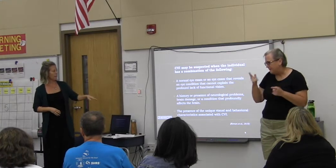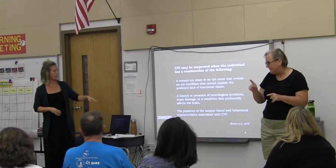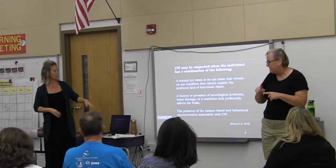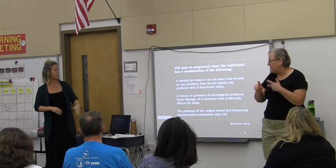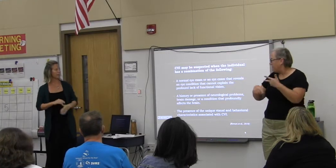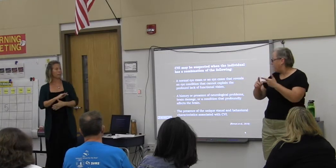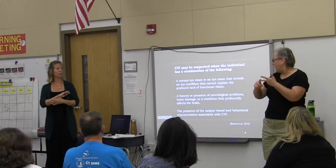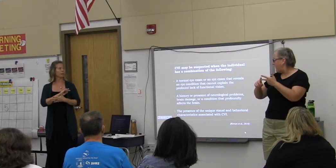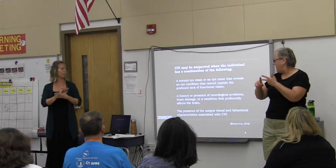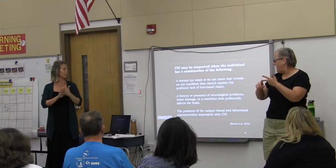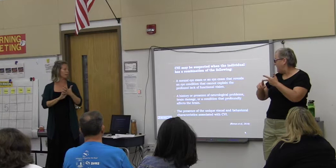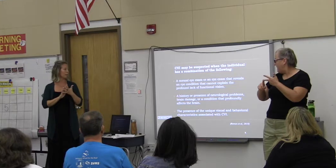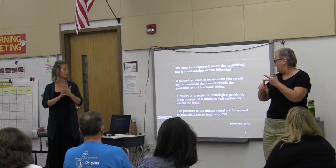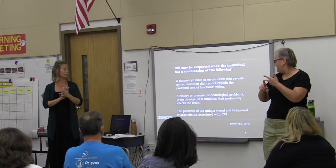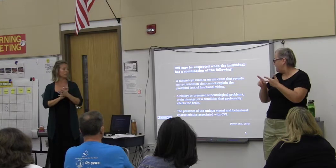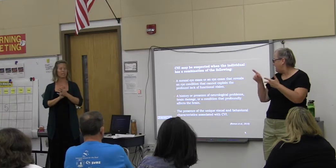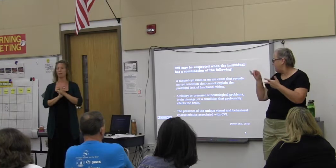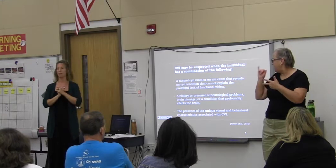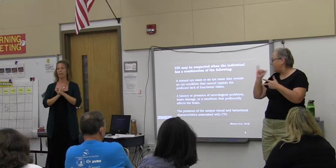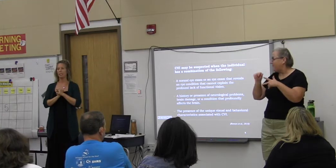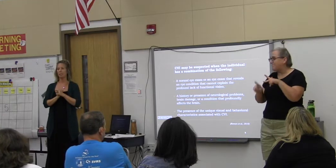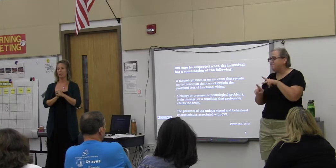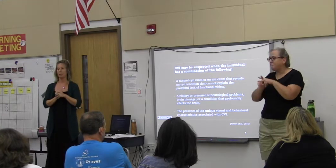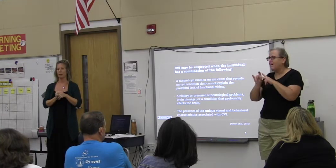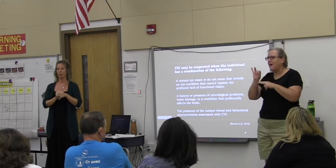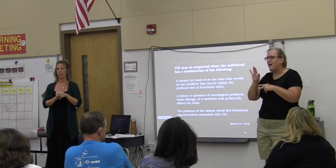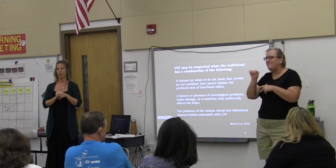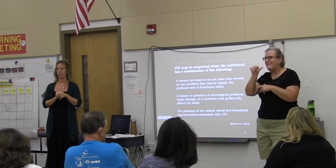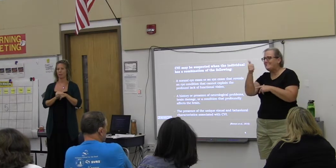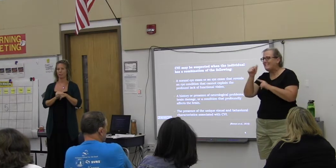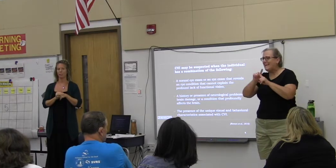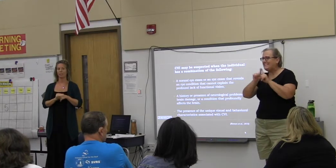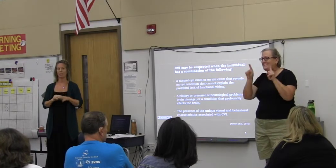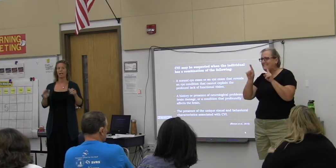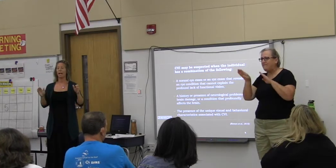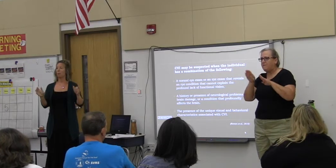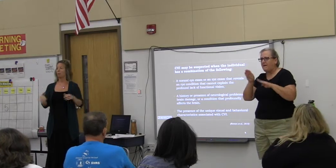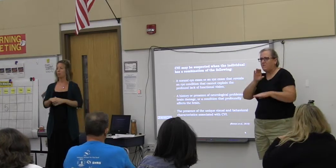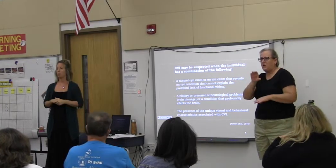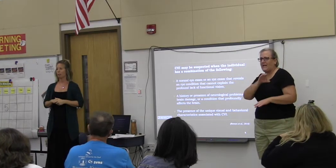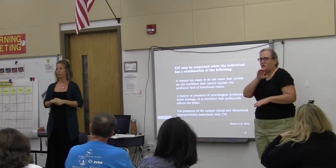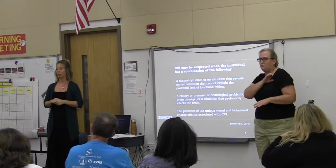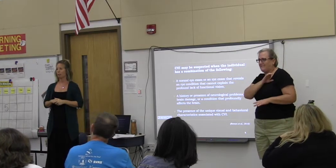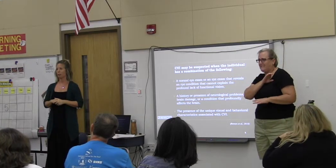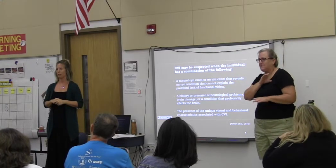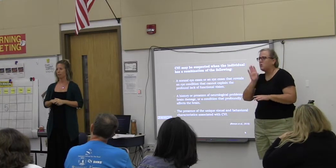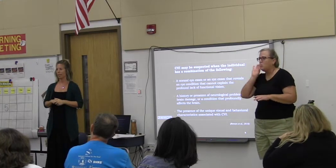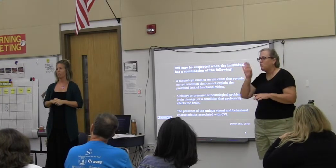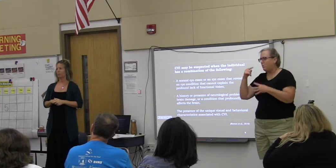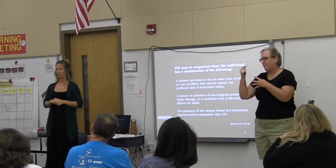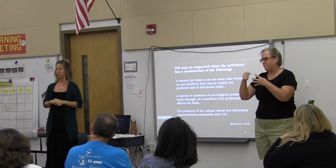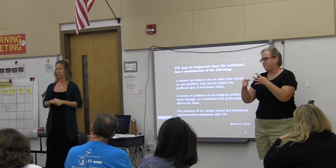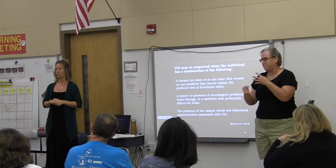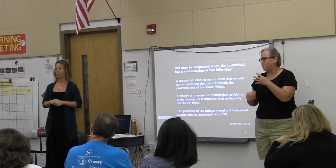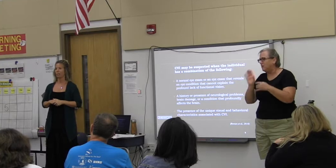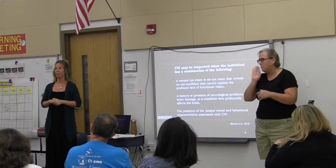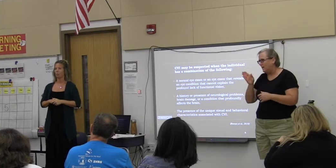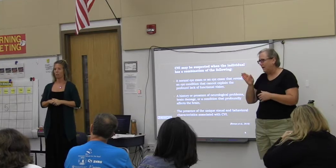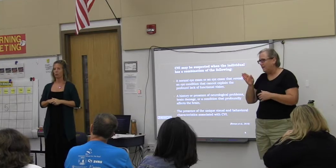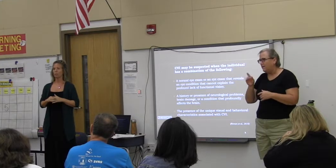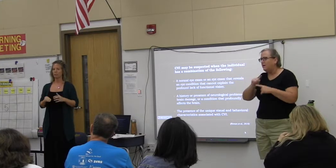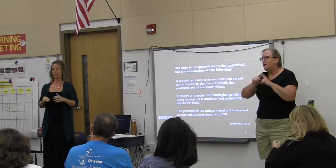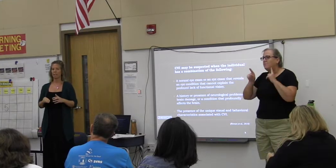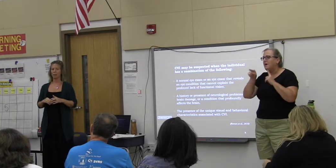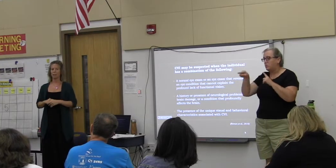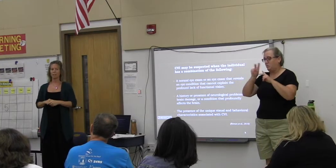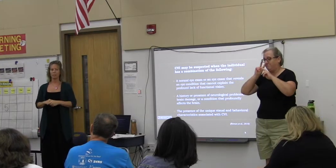And then lastly is there's the presence of 10 different behavioral characteristics. And this is what we'll get into in just a second, but this is really,